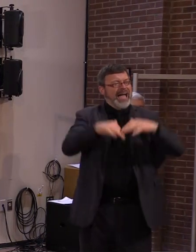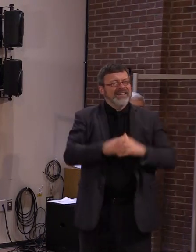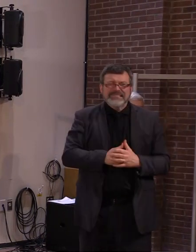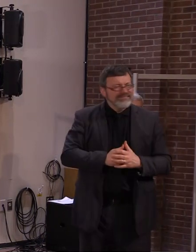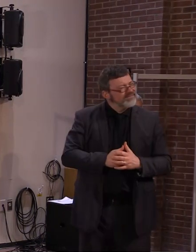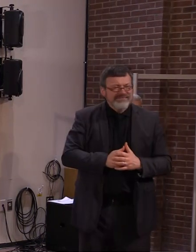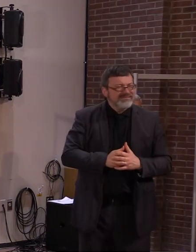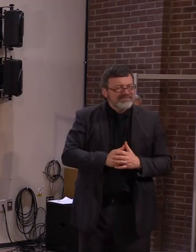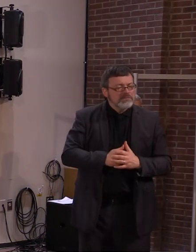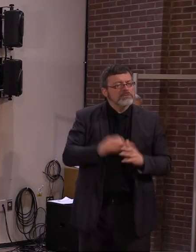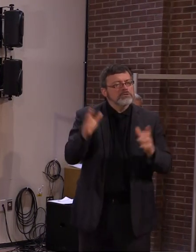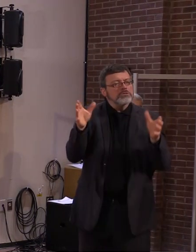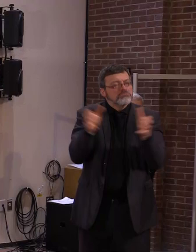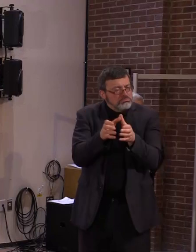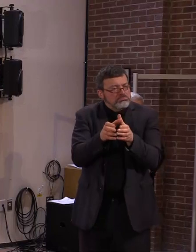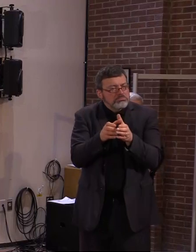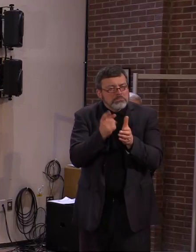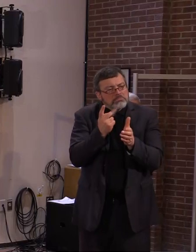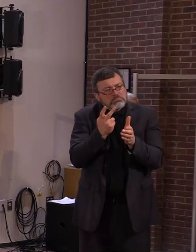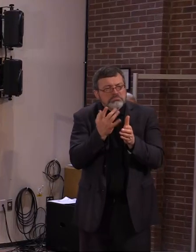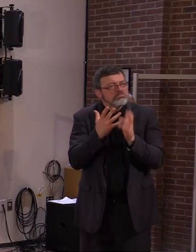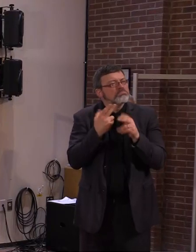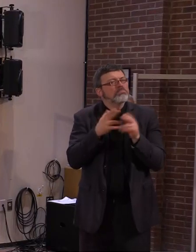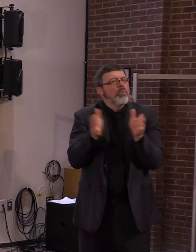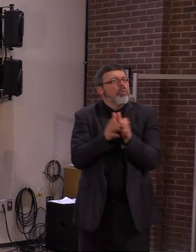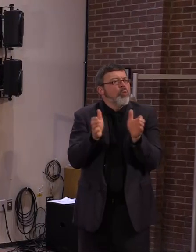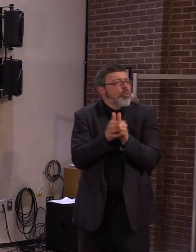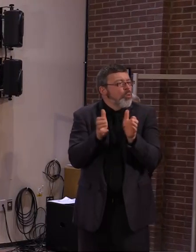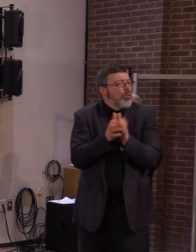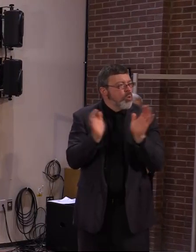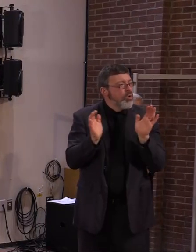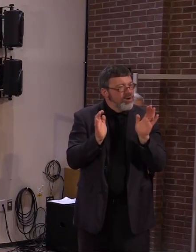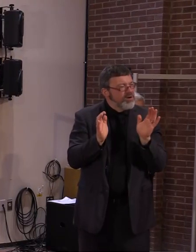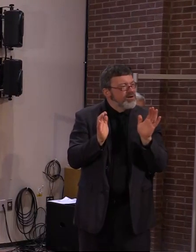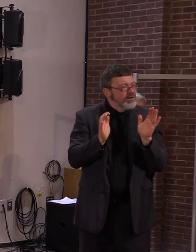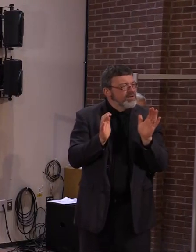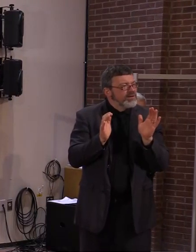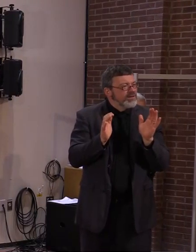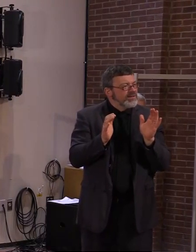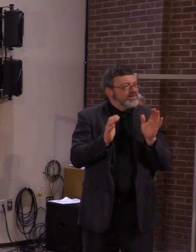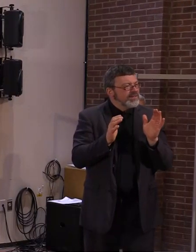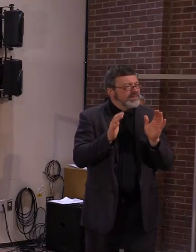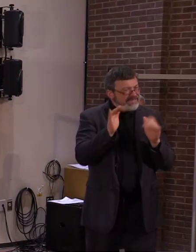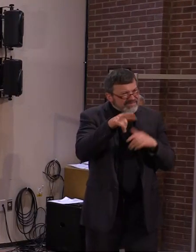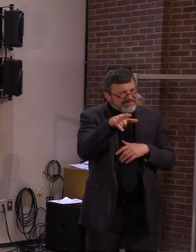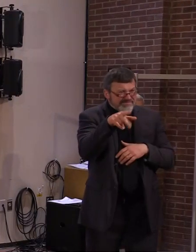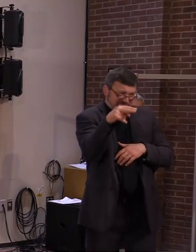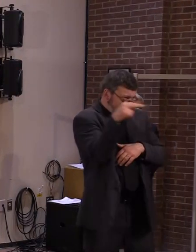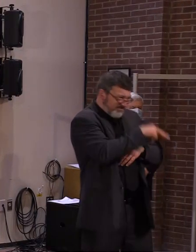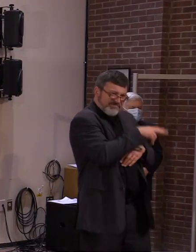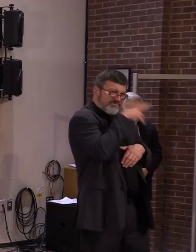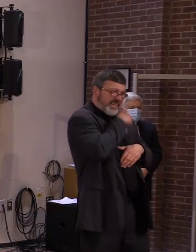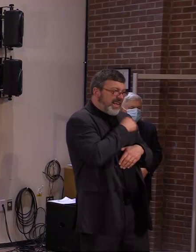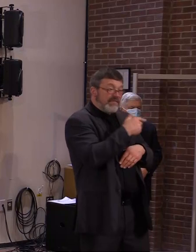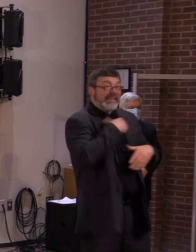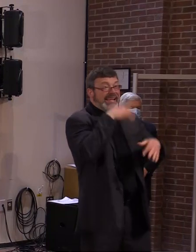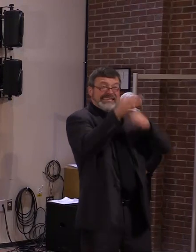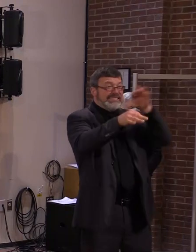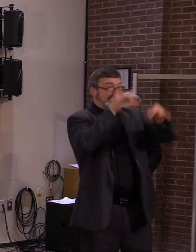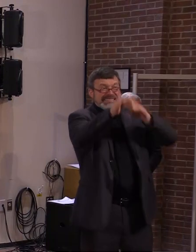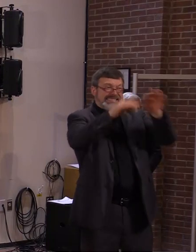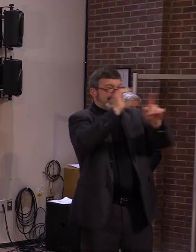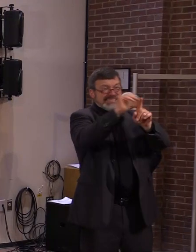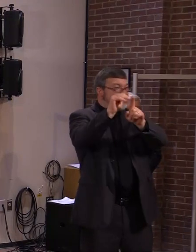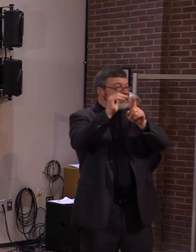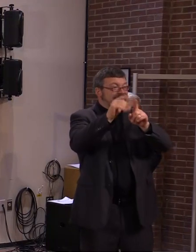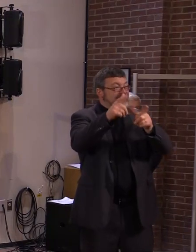guidance. Know the vaccination status of every person who will be there before you go. Keep the numbers of